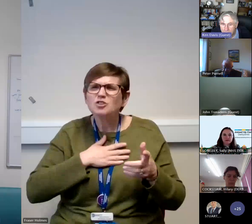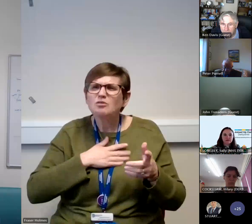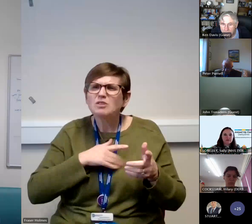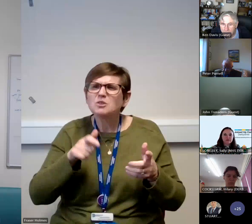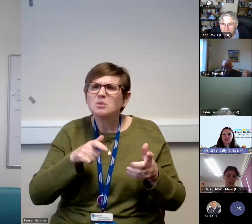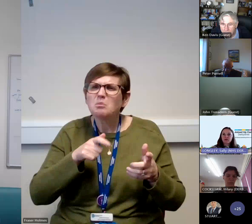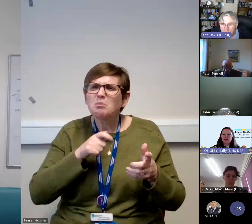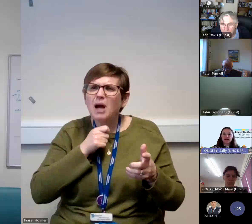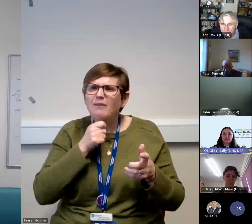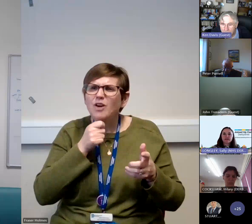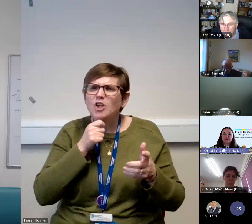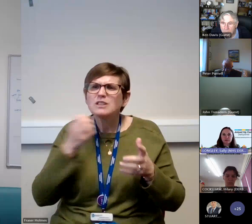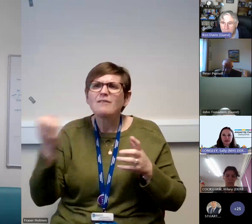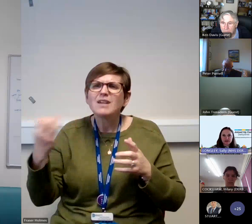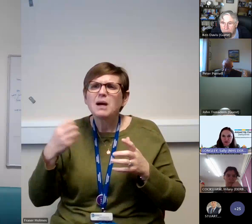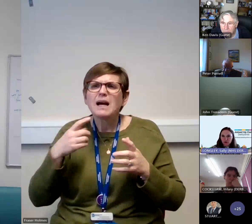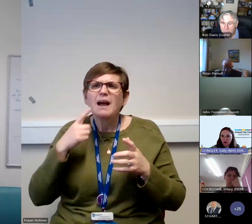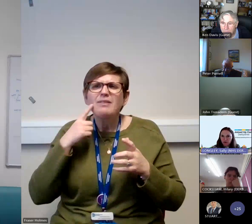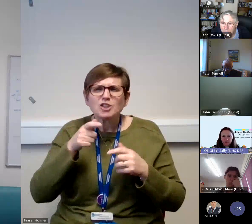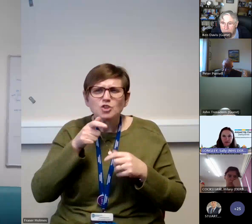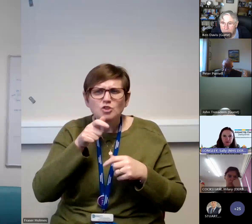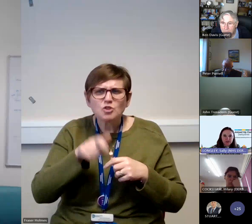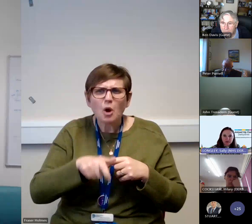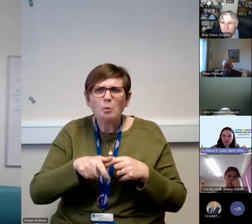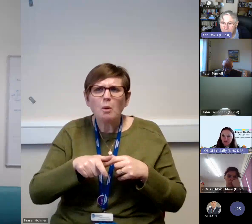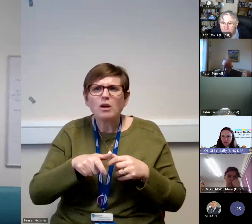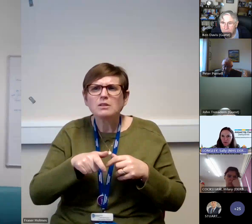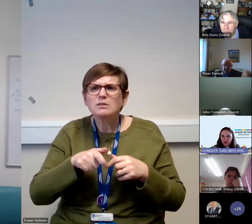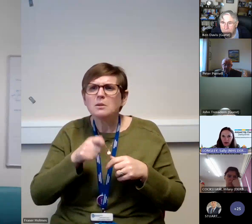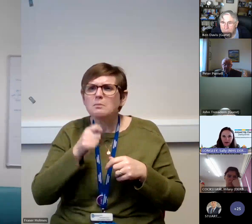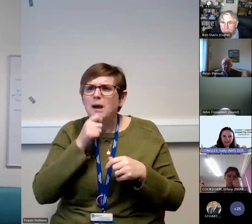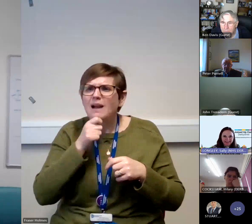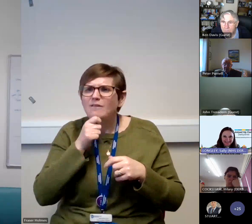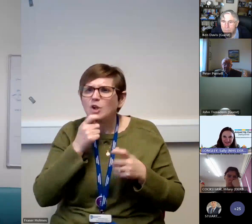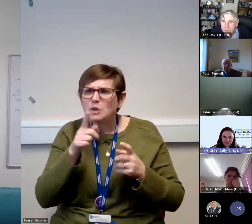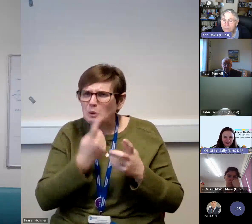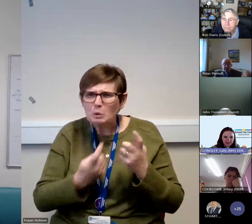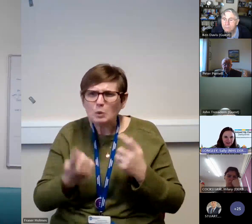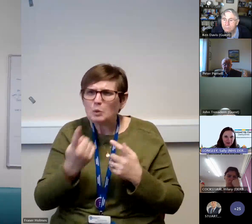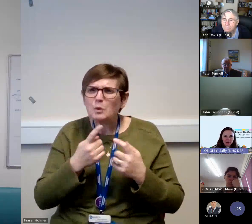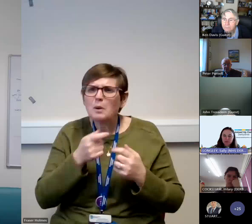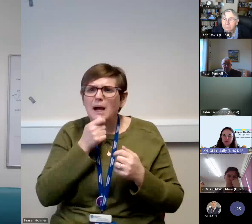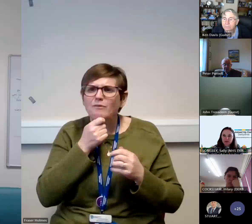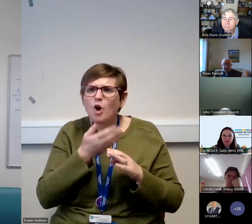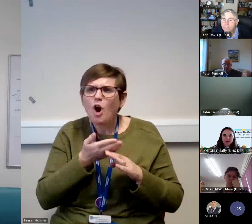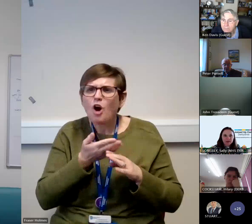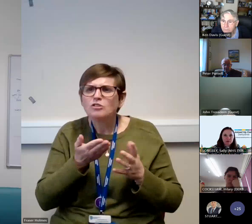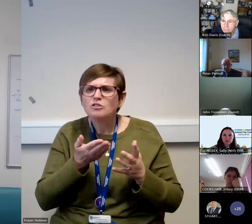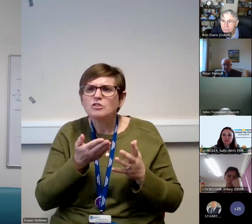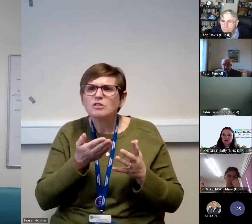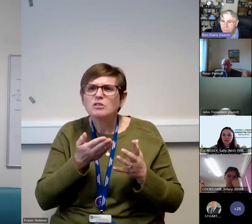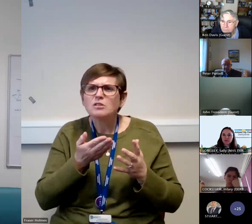of feedback. Sorry, I think somebody's just come off mute, so I'm just trying to work out who it is. Thinking